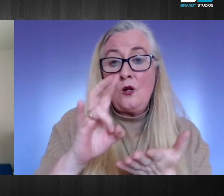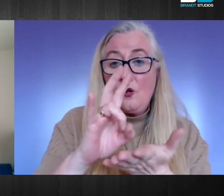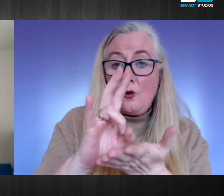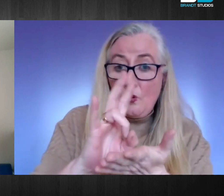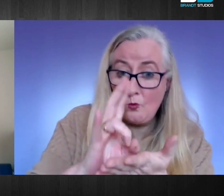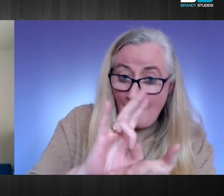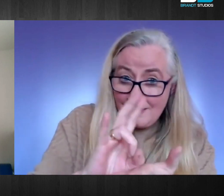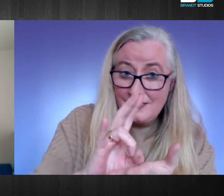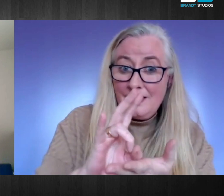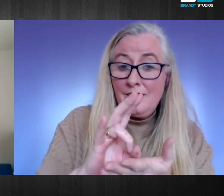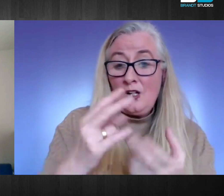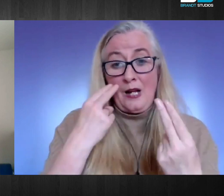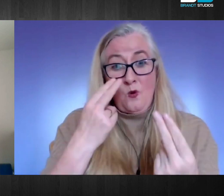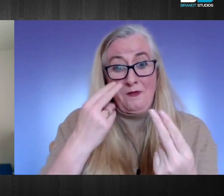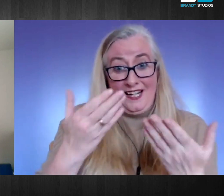and